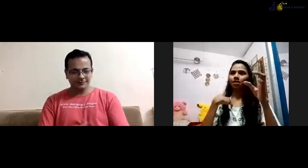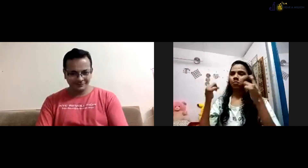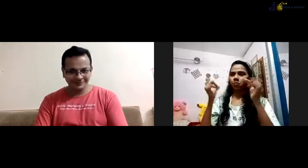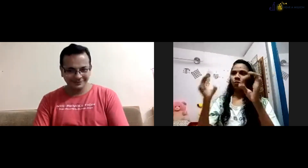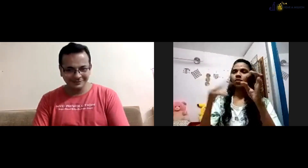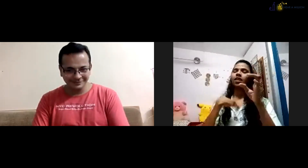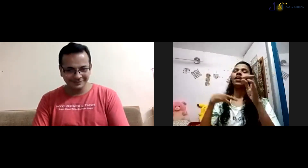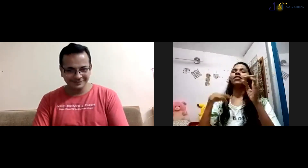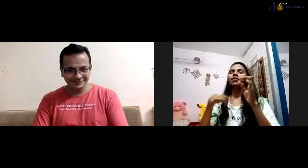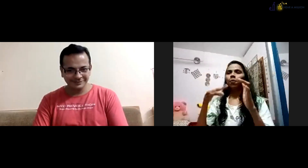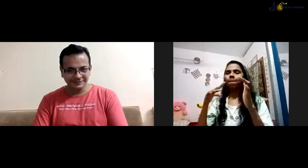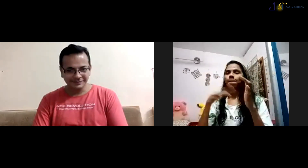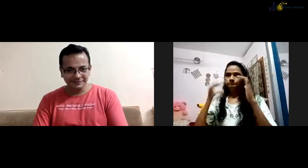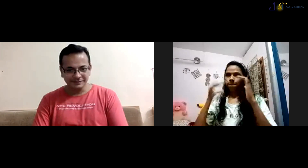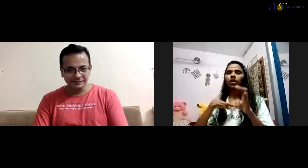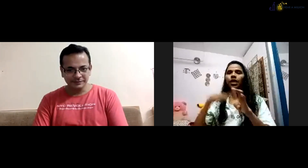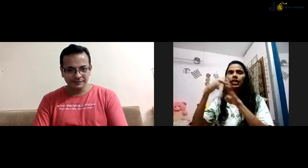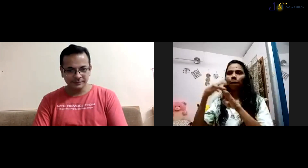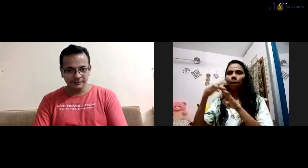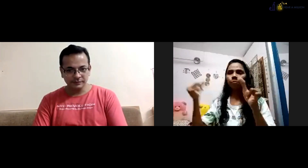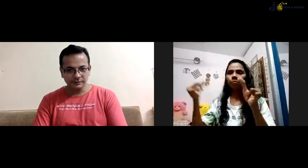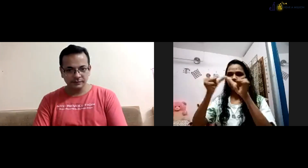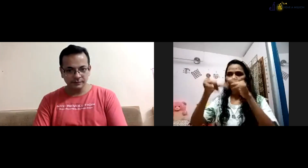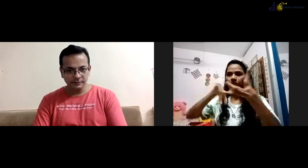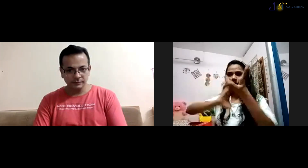me about your background in short?